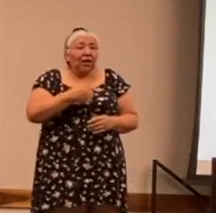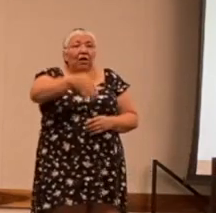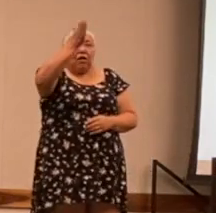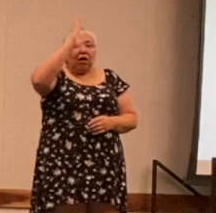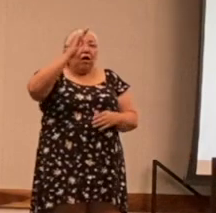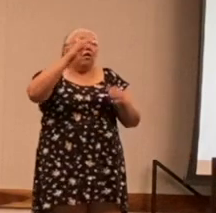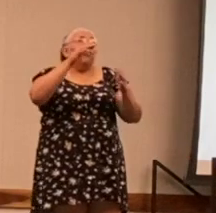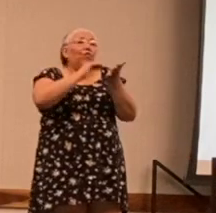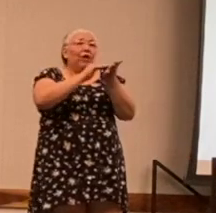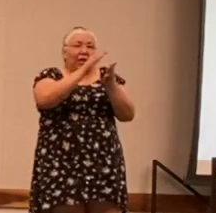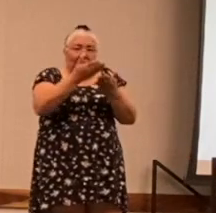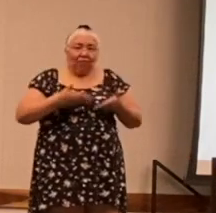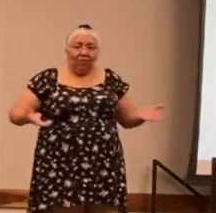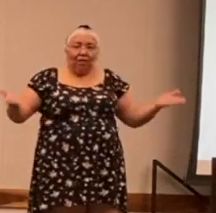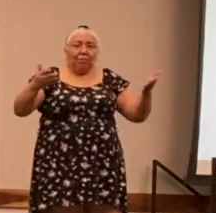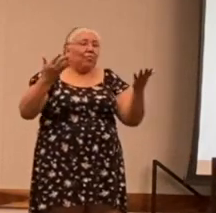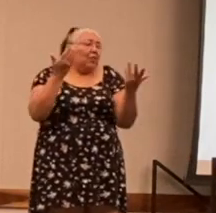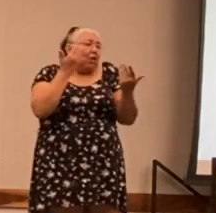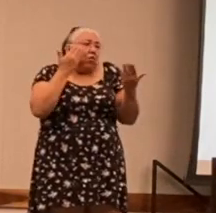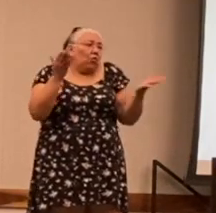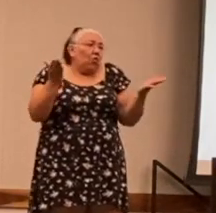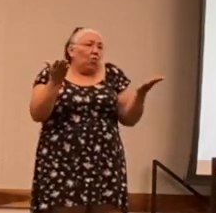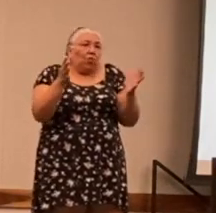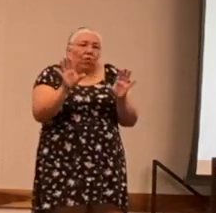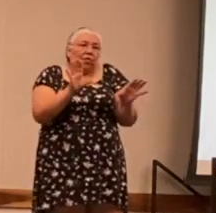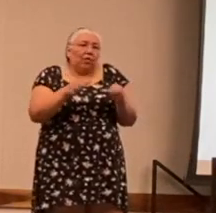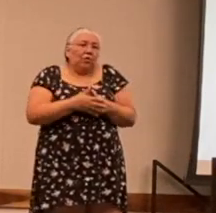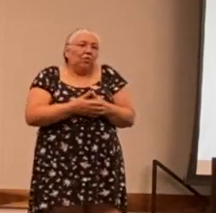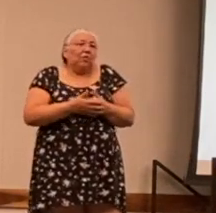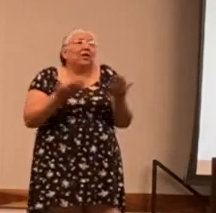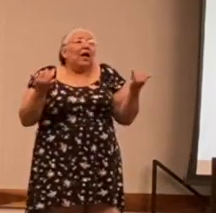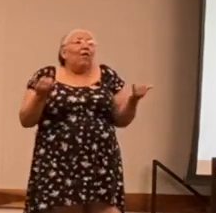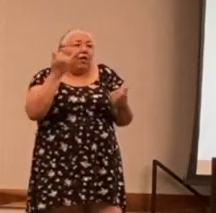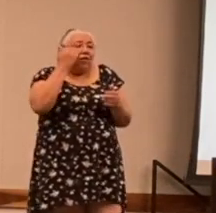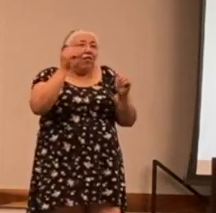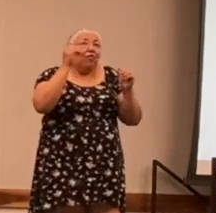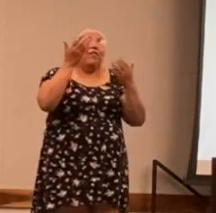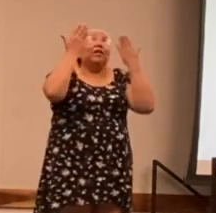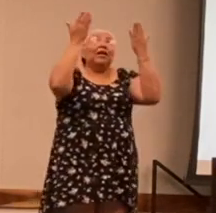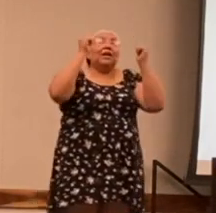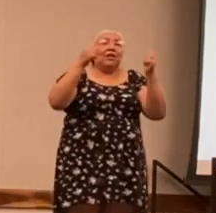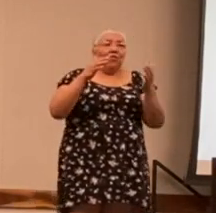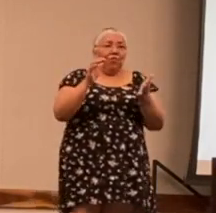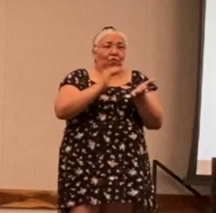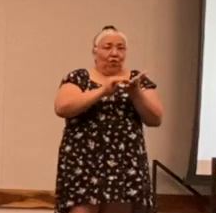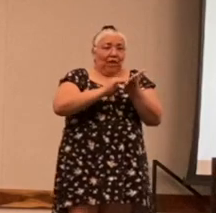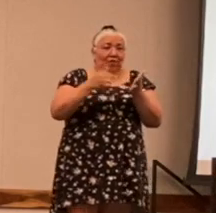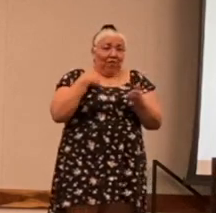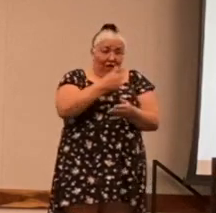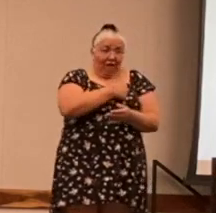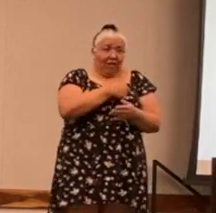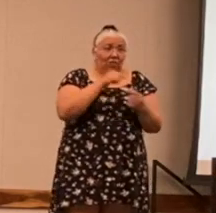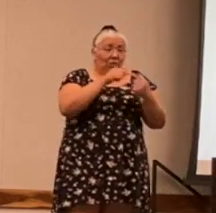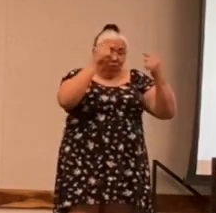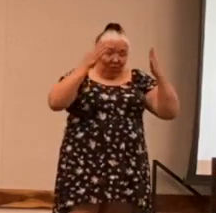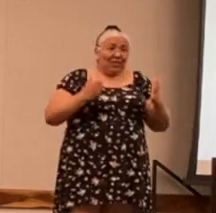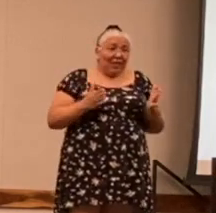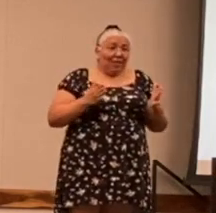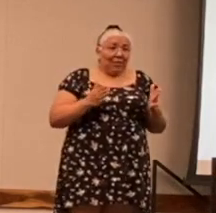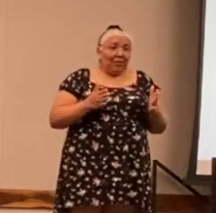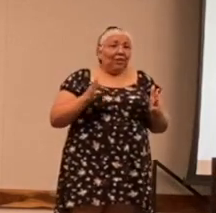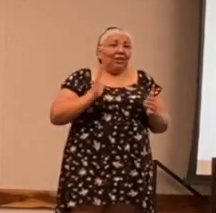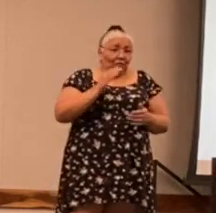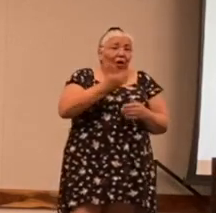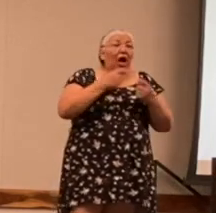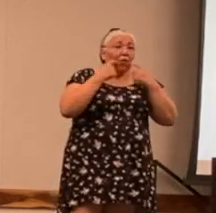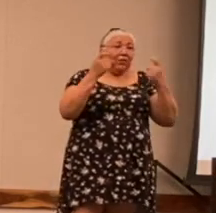for they know not what they do. Right? If he can forgive us when we were his enemies, right? Because it was